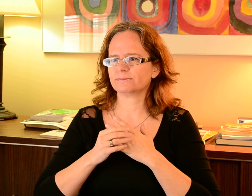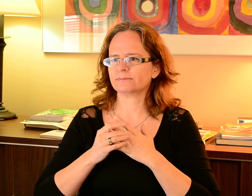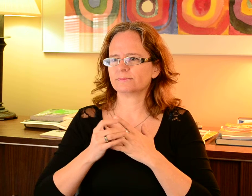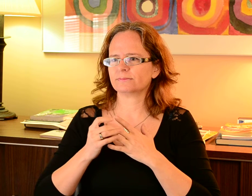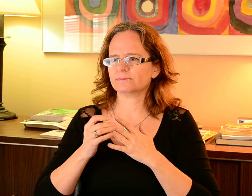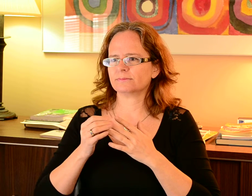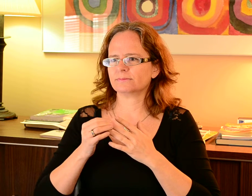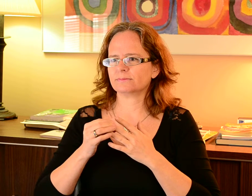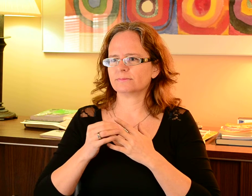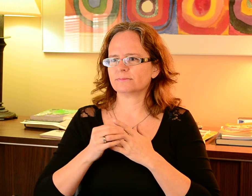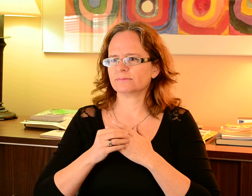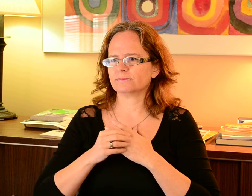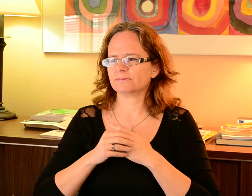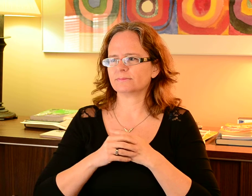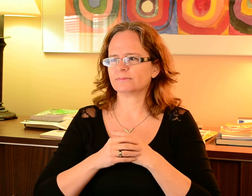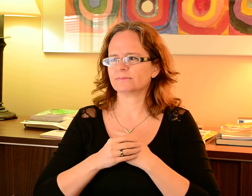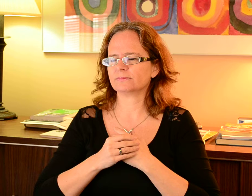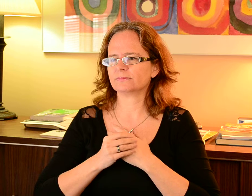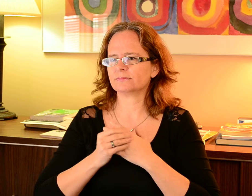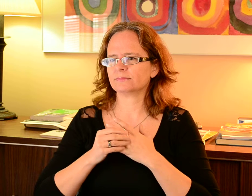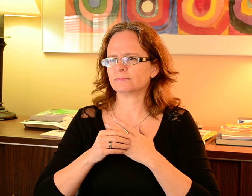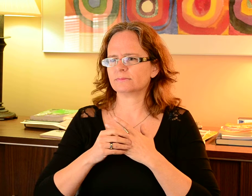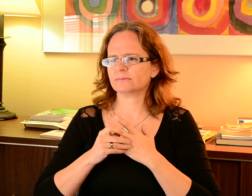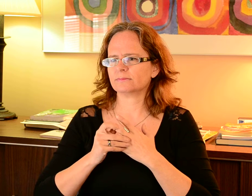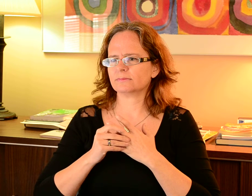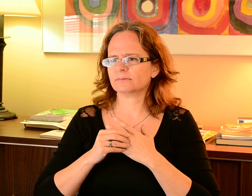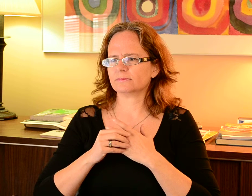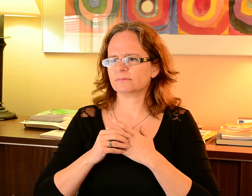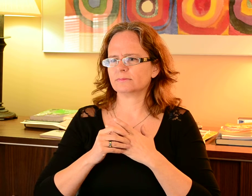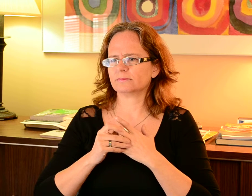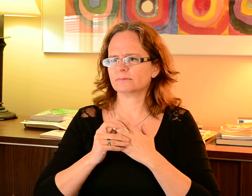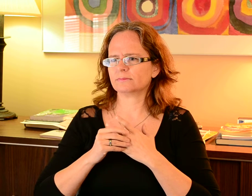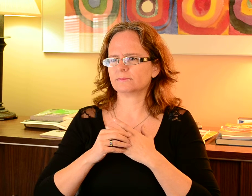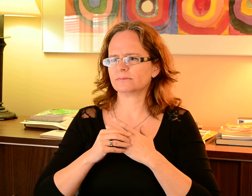things that DHHS contributes to the community? Why should we care about this organization?